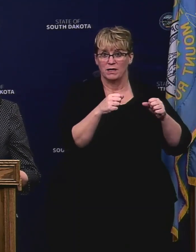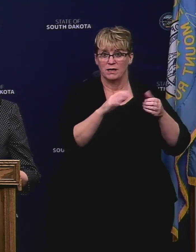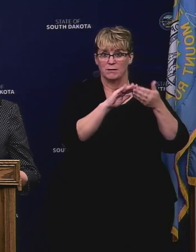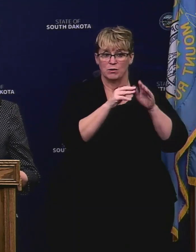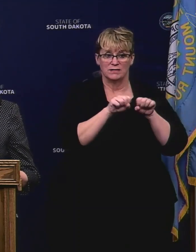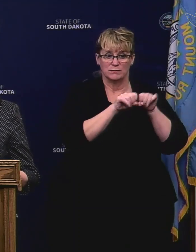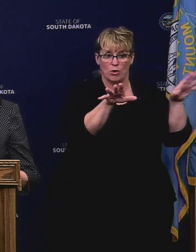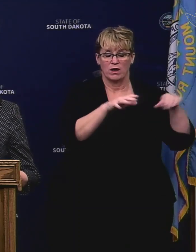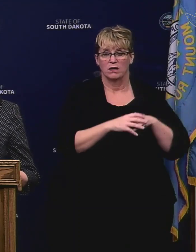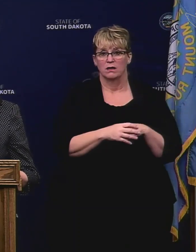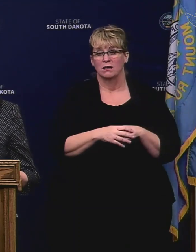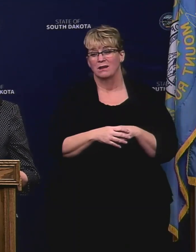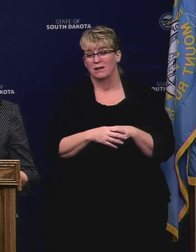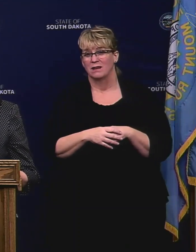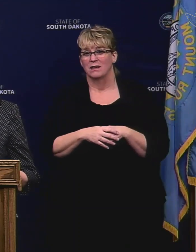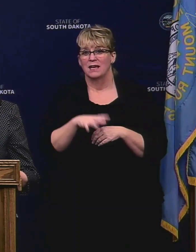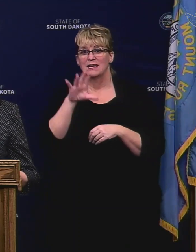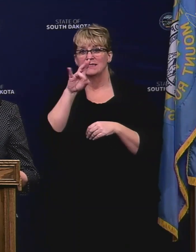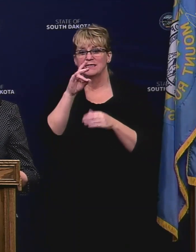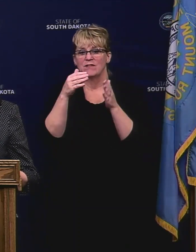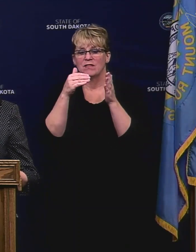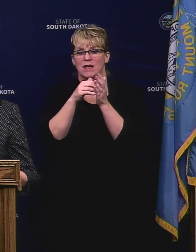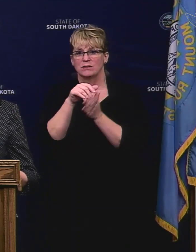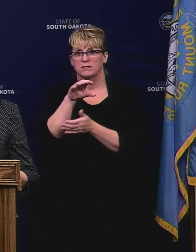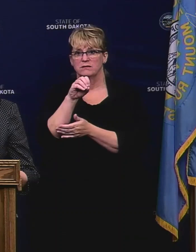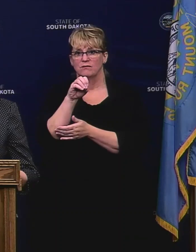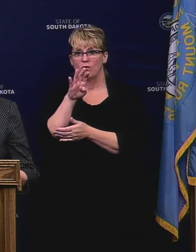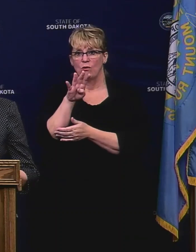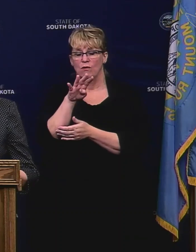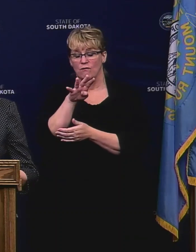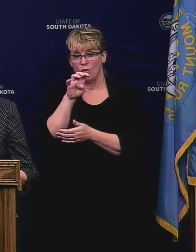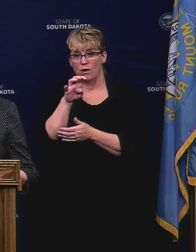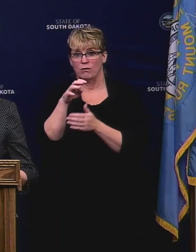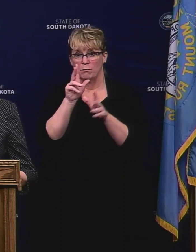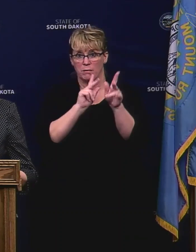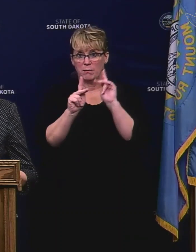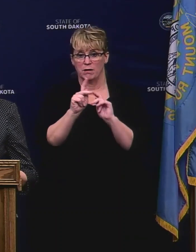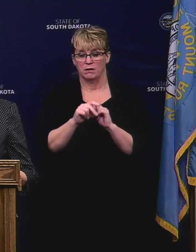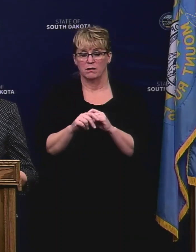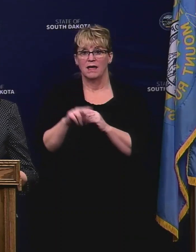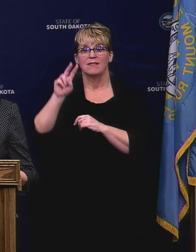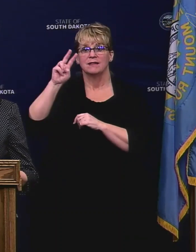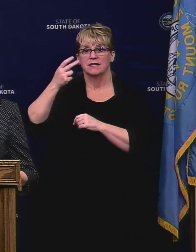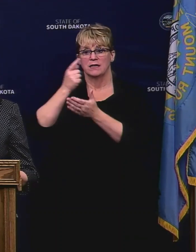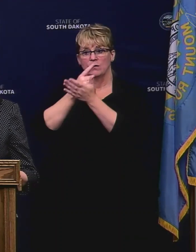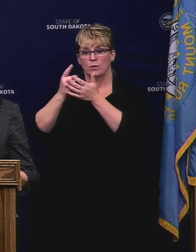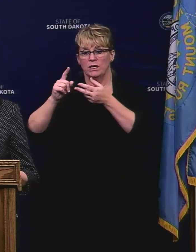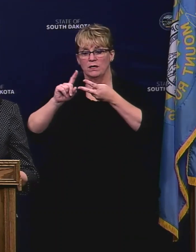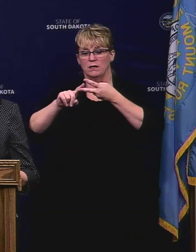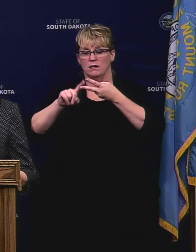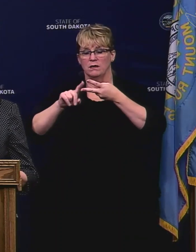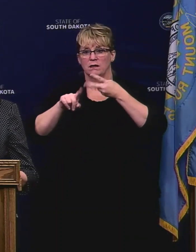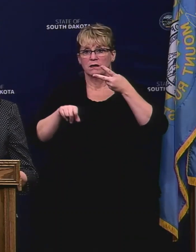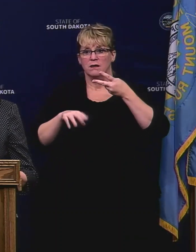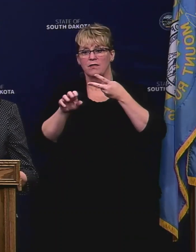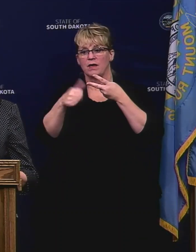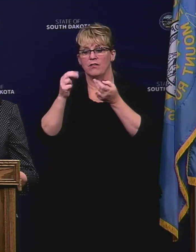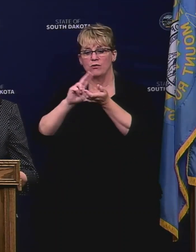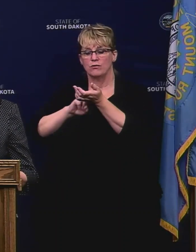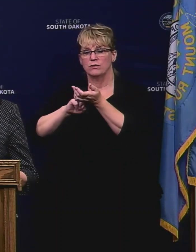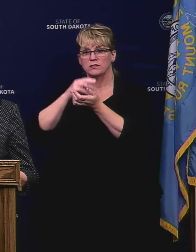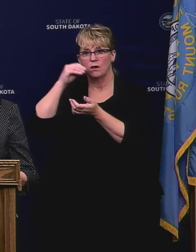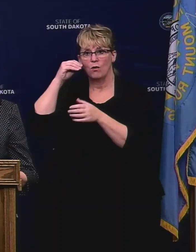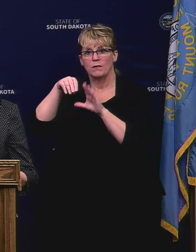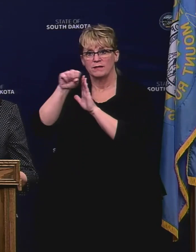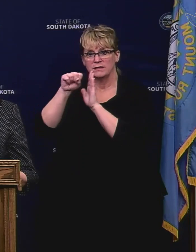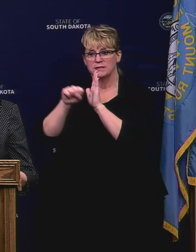We estimate that to be approximately 7,400 people. In the second week, we would target the other nursing homes